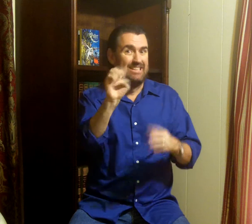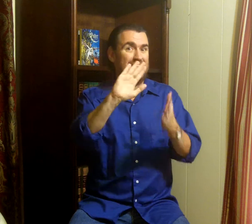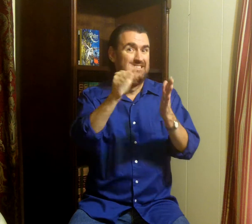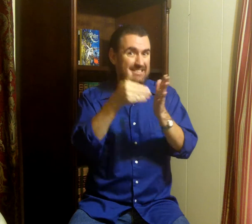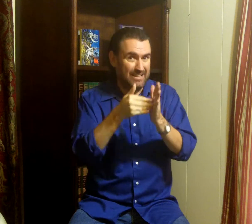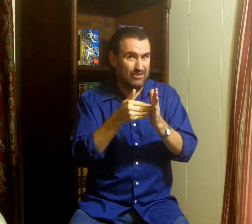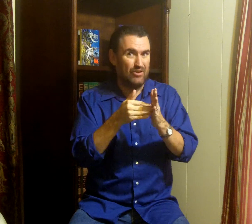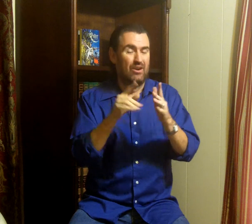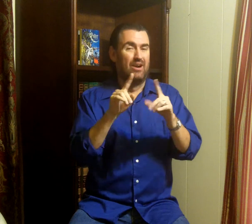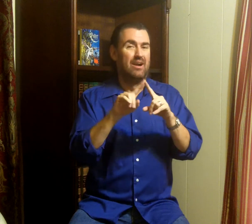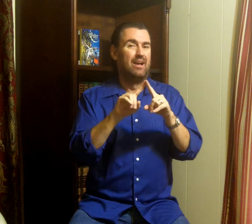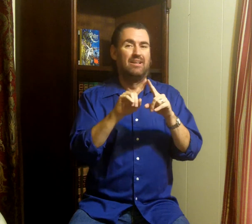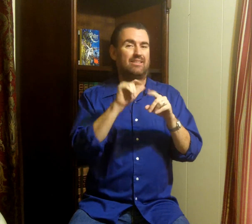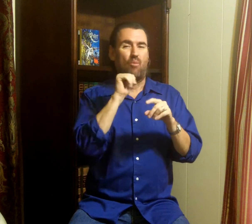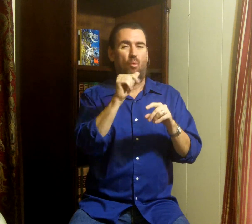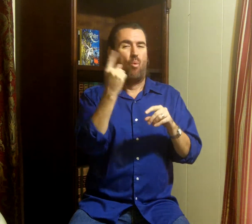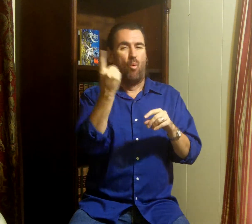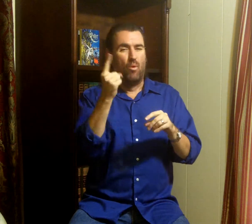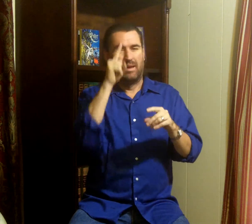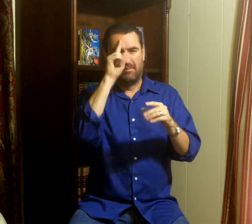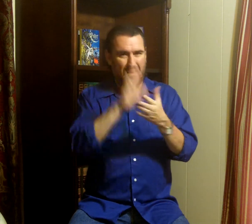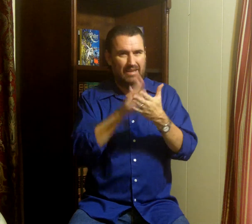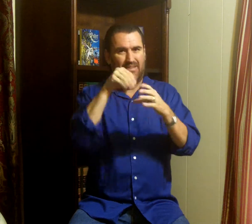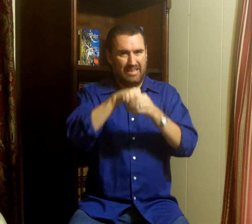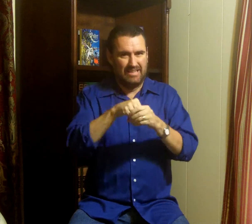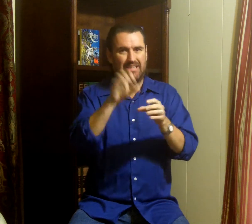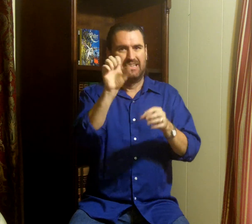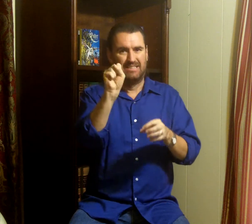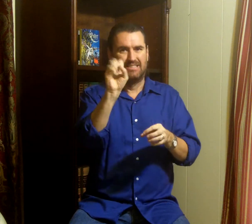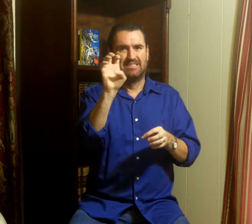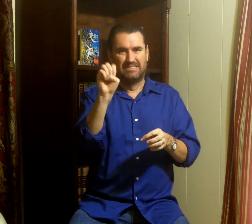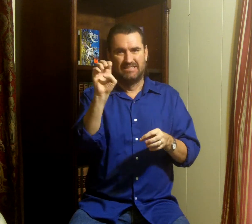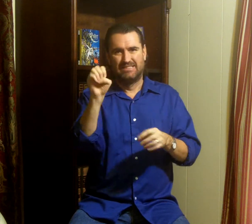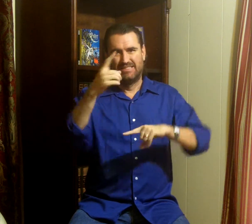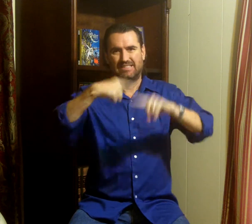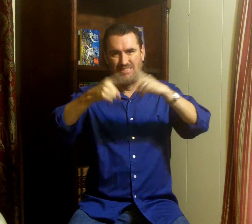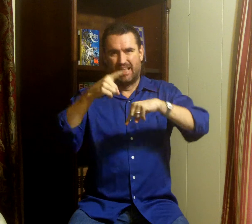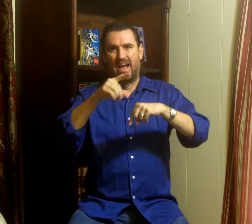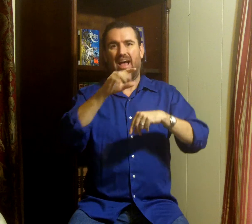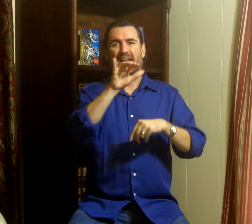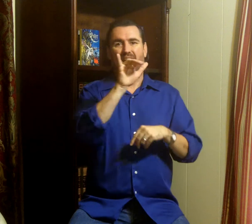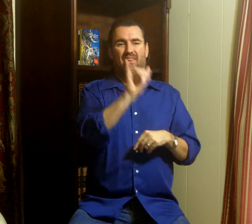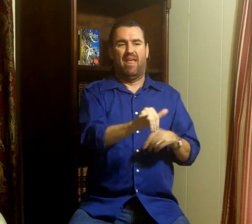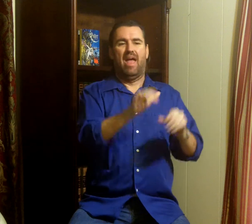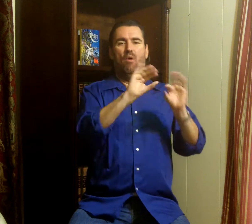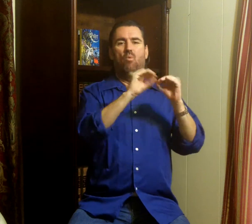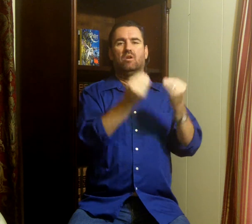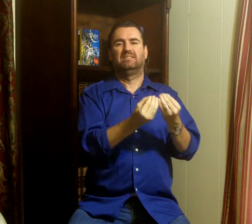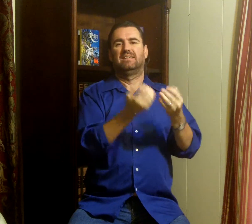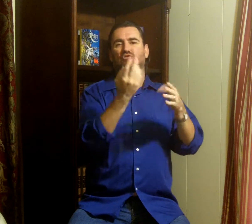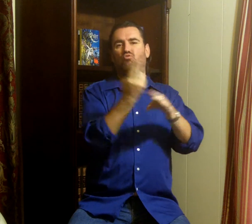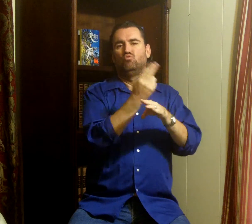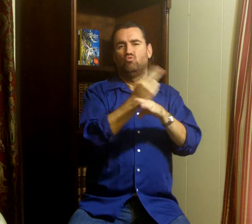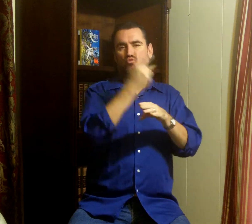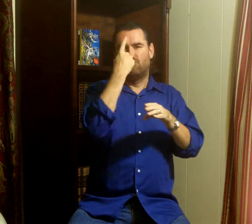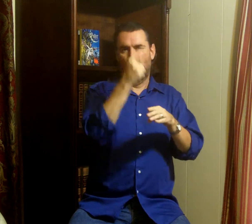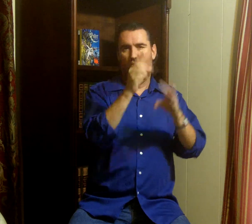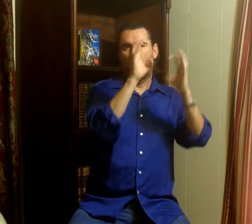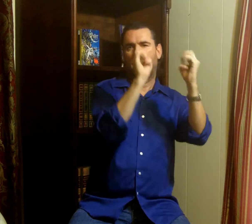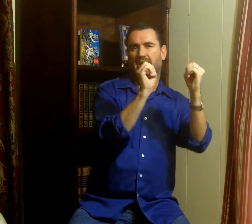It just happens to be an approach that they take, and especially in an educational setting, that might be useful to help a